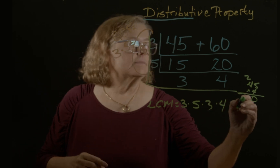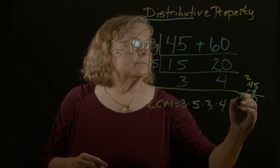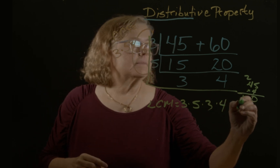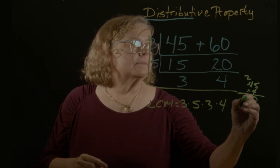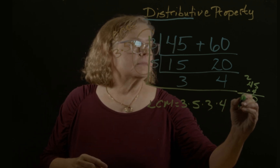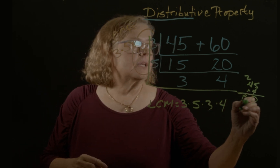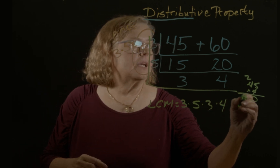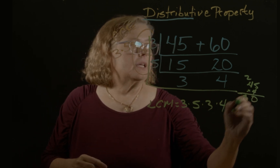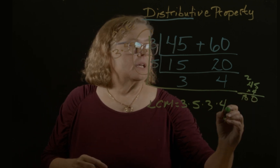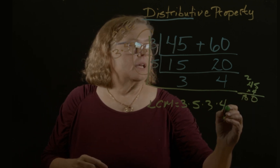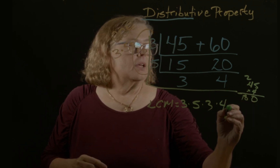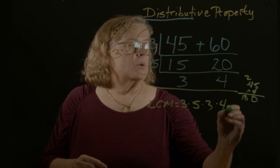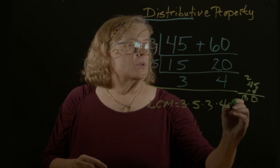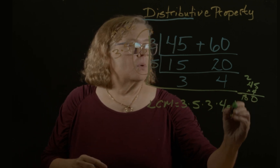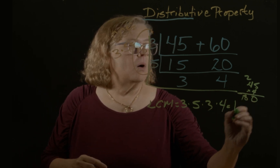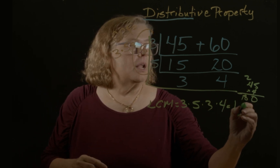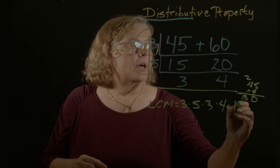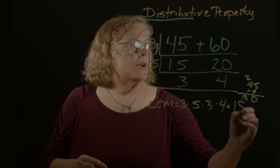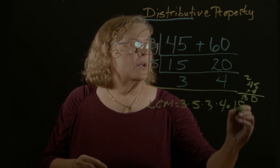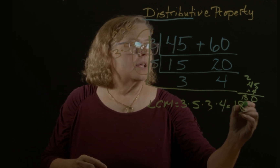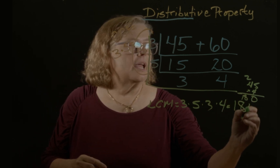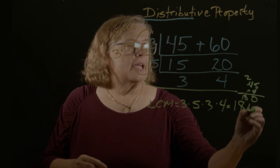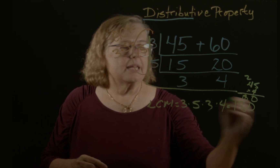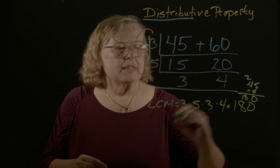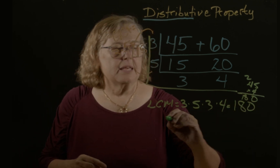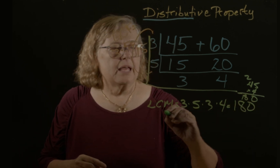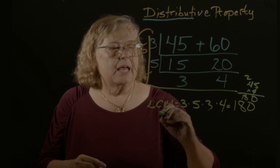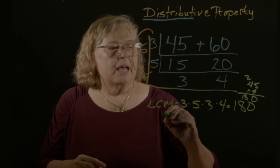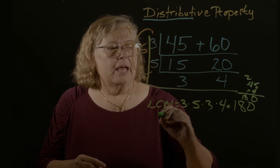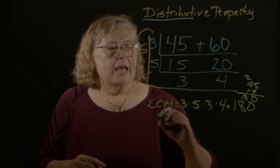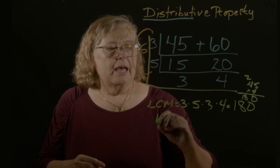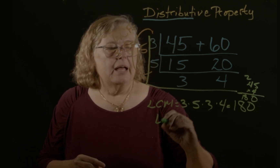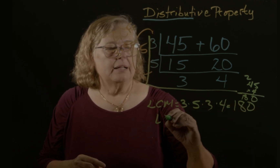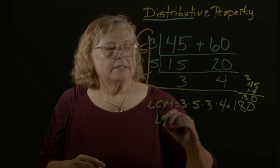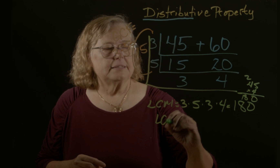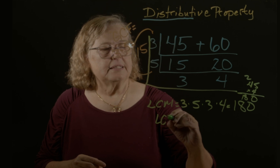Plus that. We get 180.